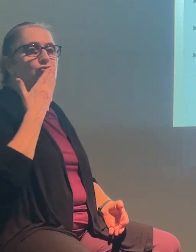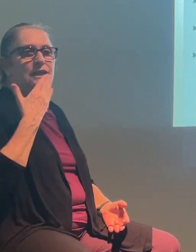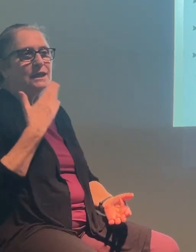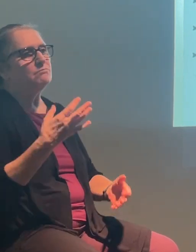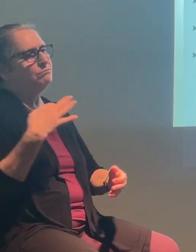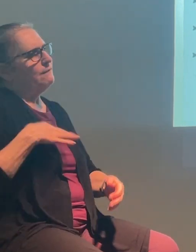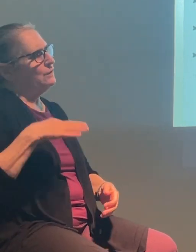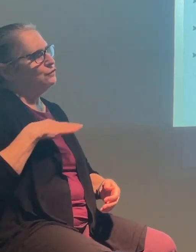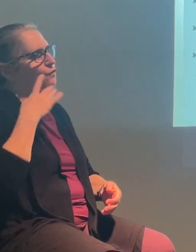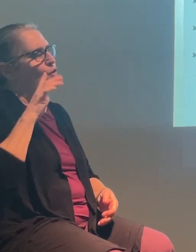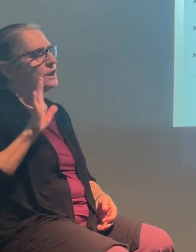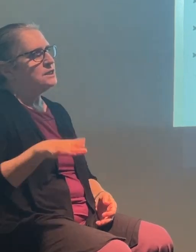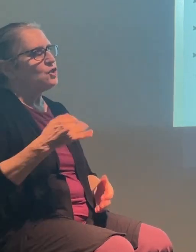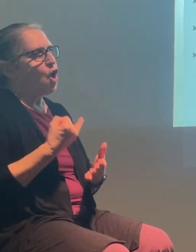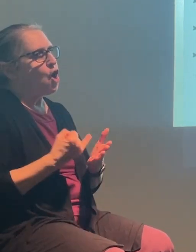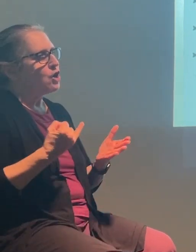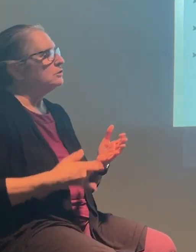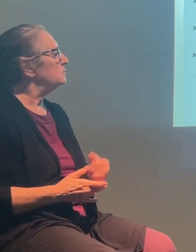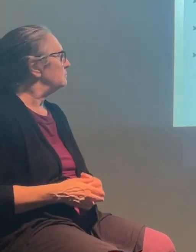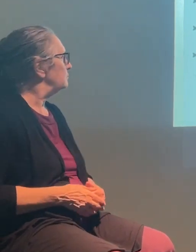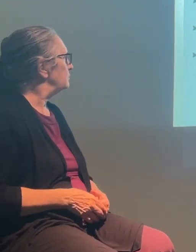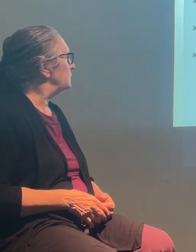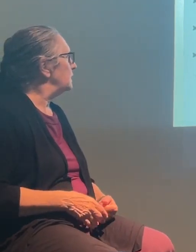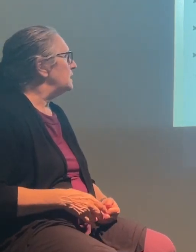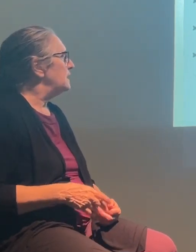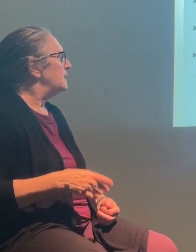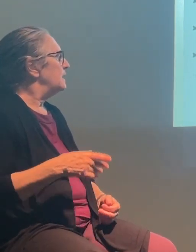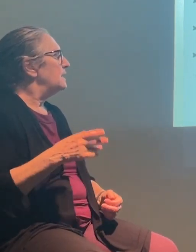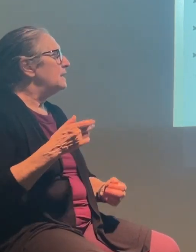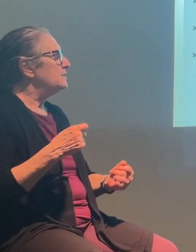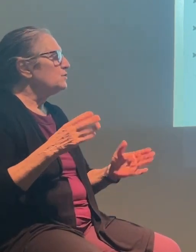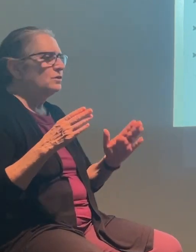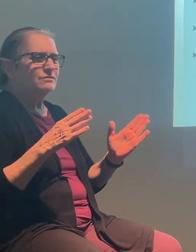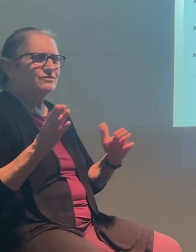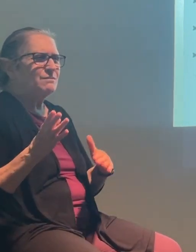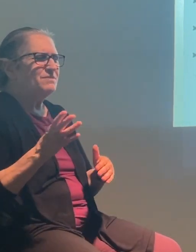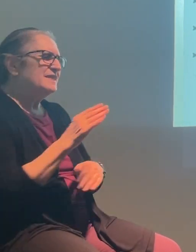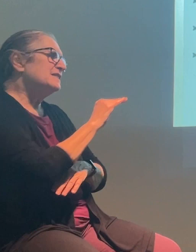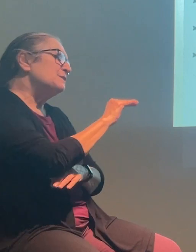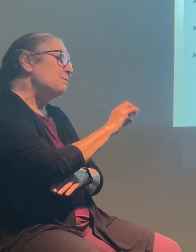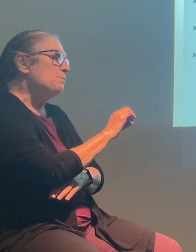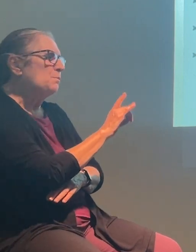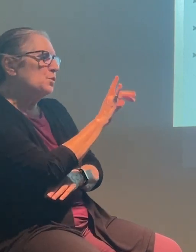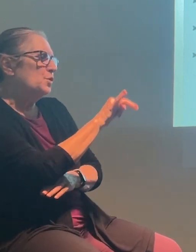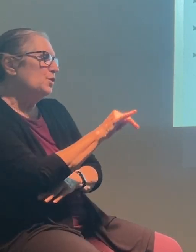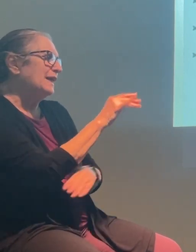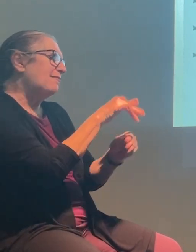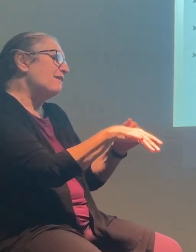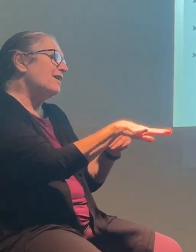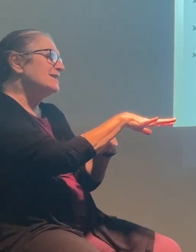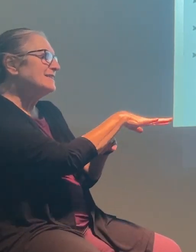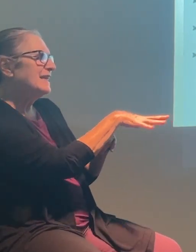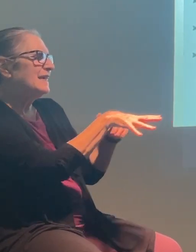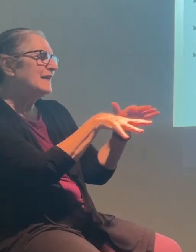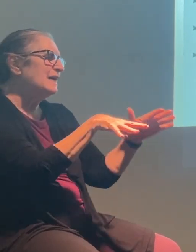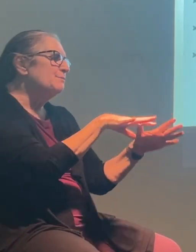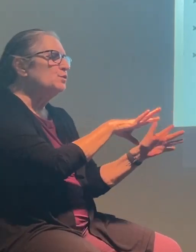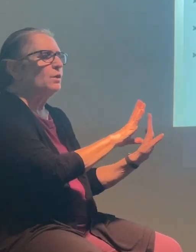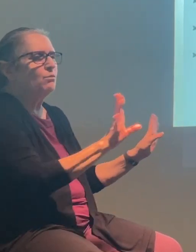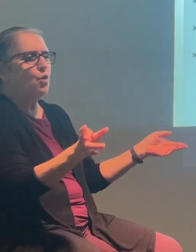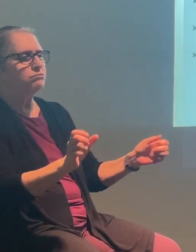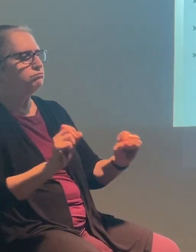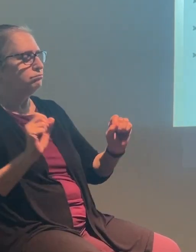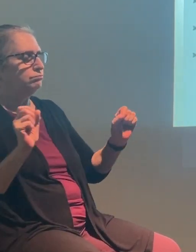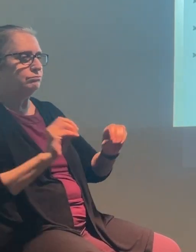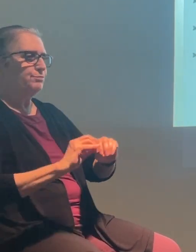artwork. And he started shifting from this moody type of landscaping to a slightly more crisp way